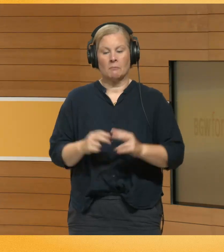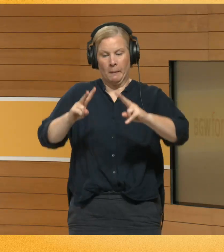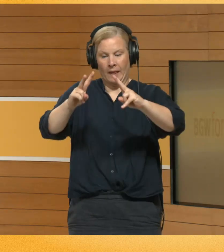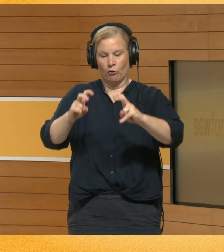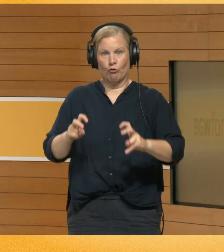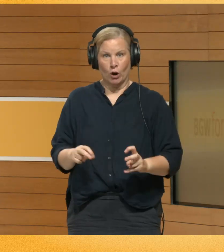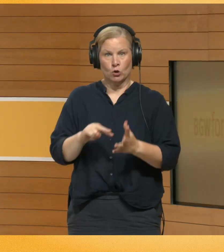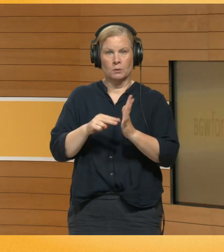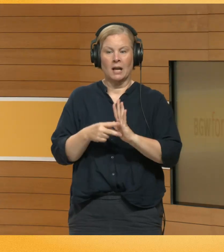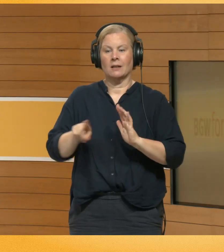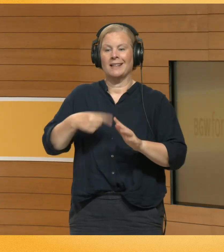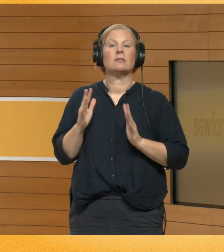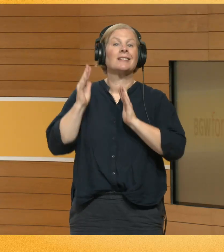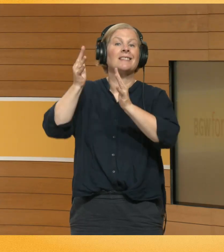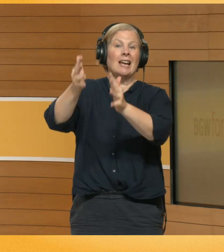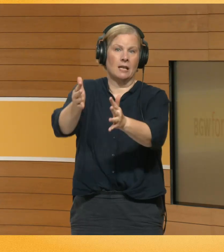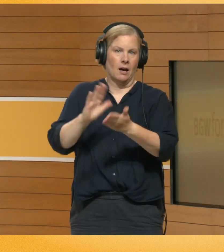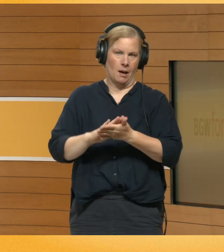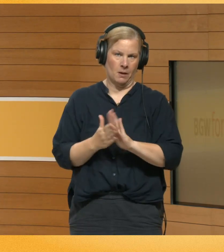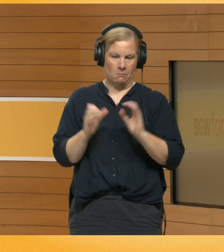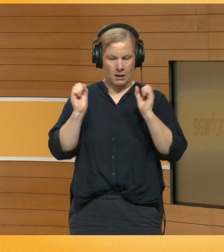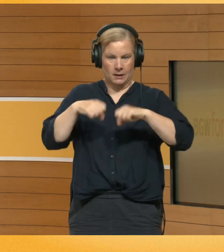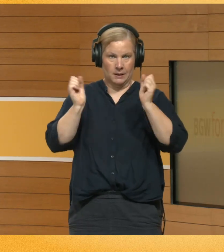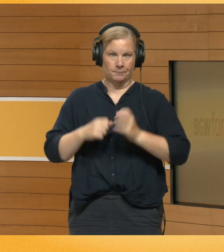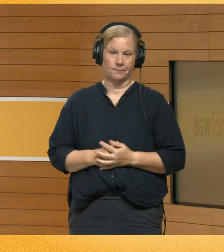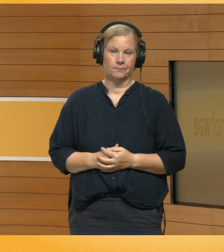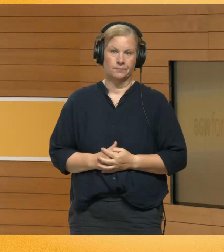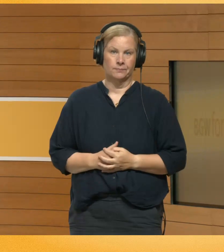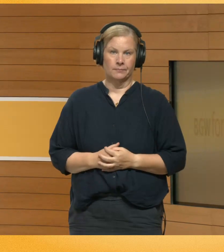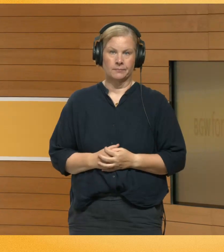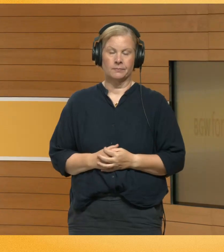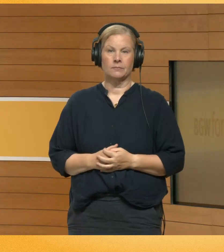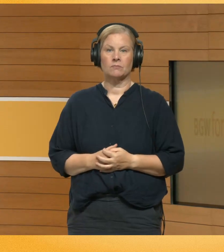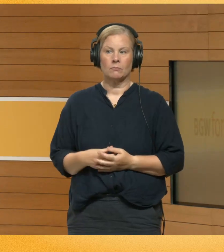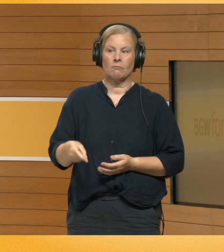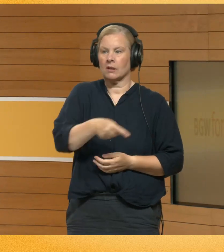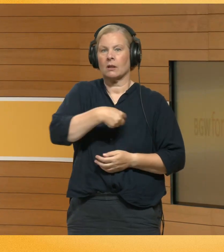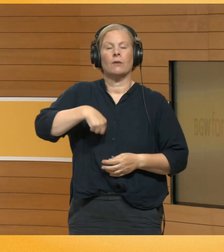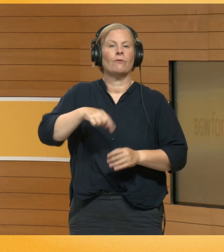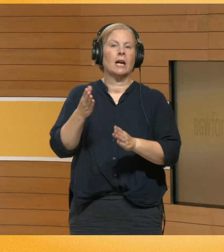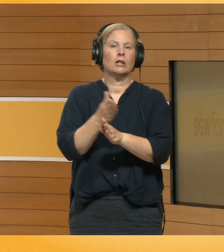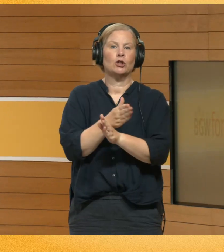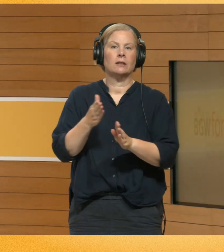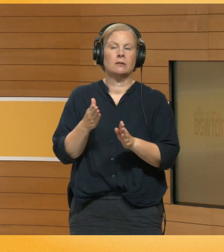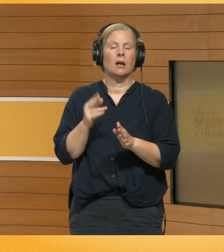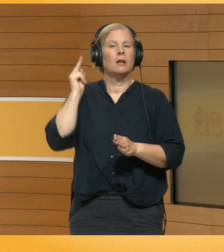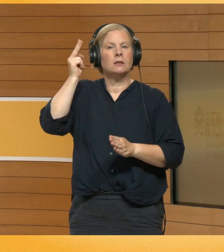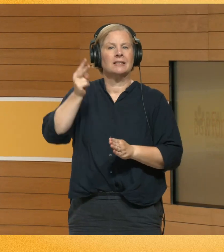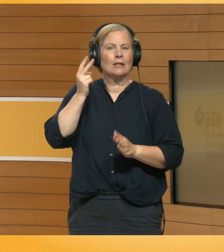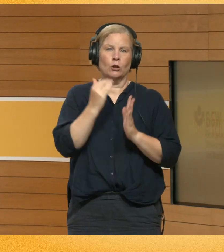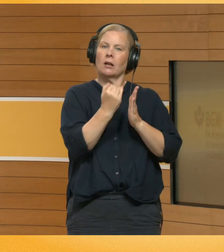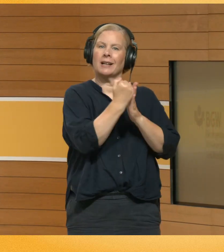adopted for the council to actually create a national guideline that will soon be